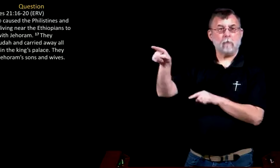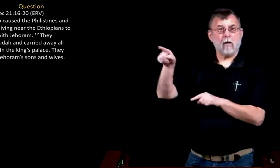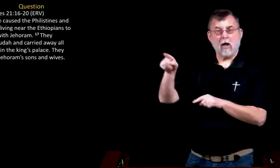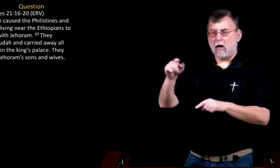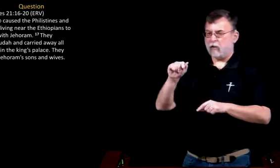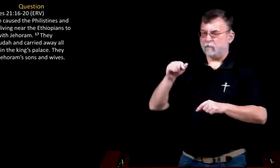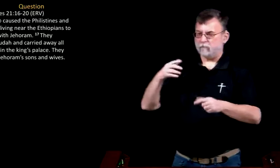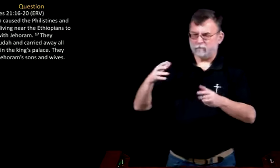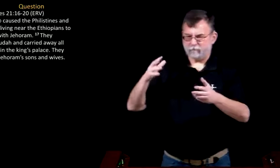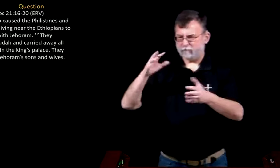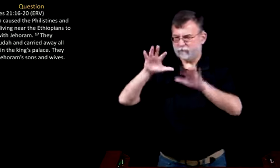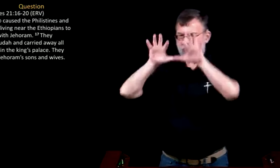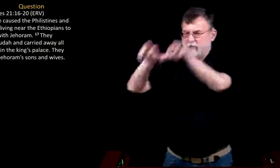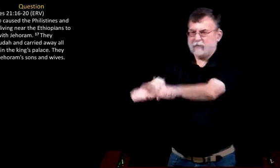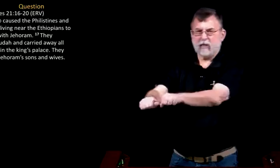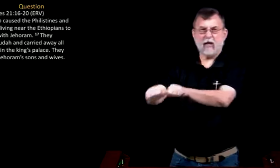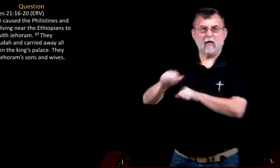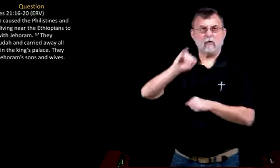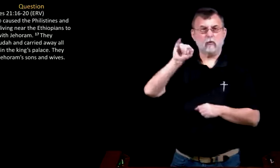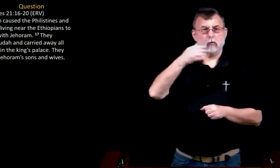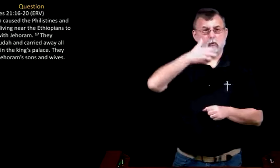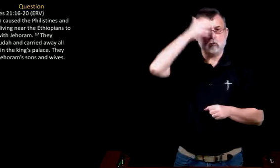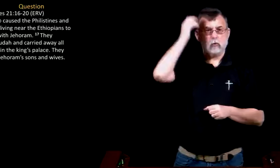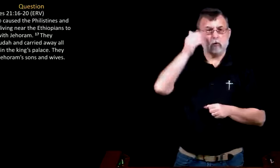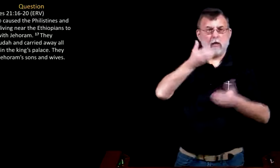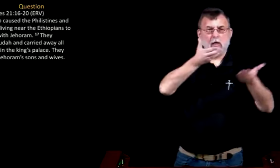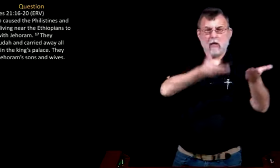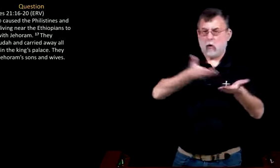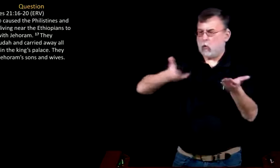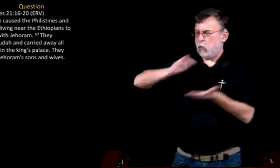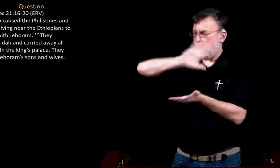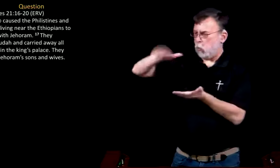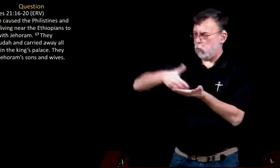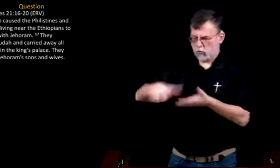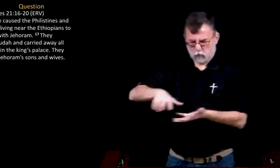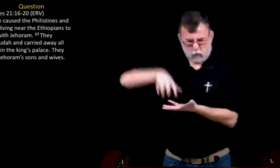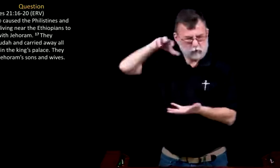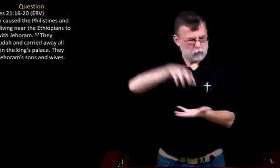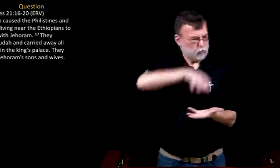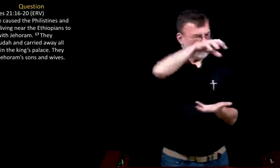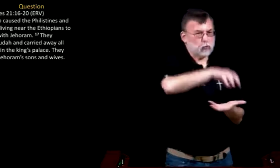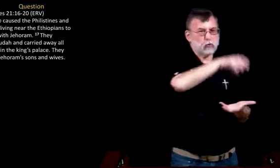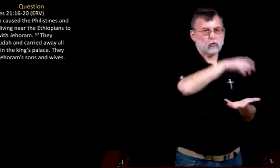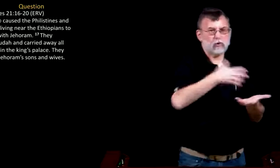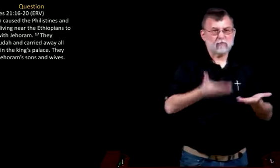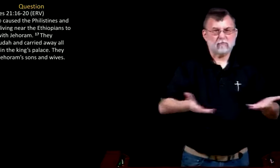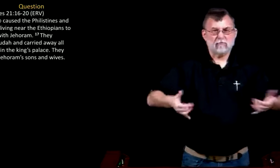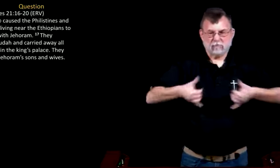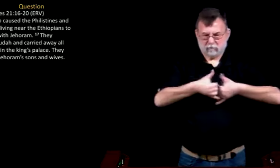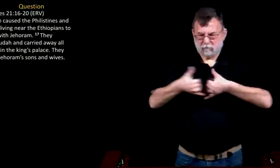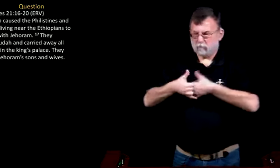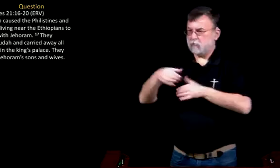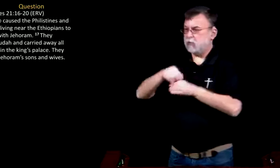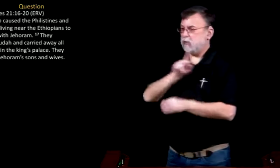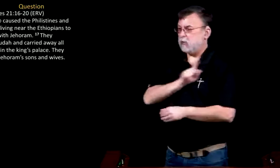They attacked Judah and carried away all the riches in the king's